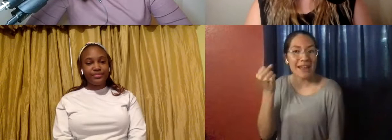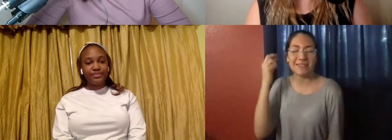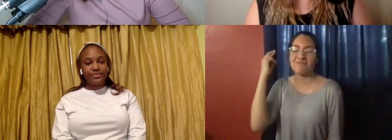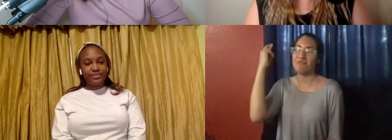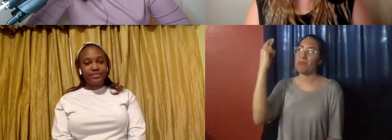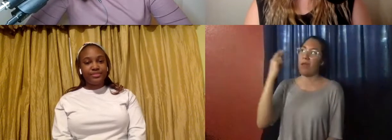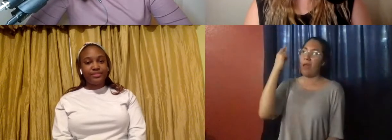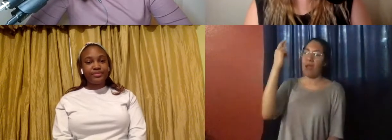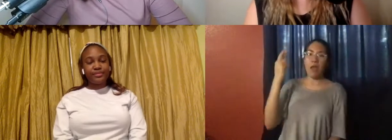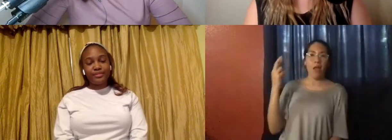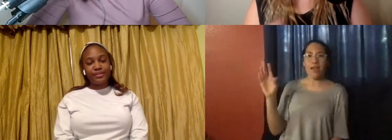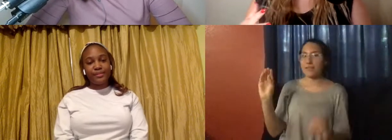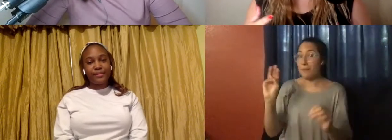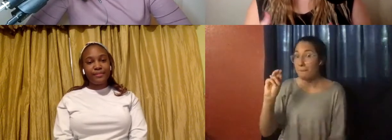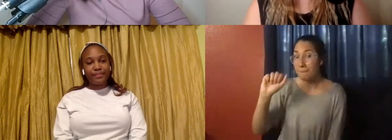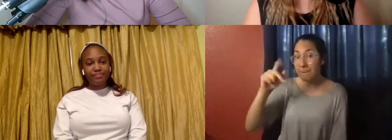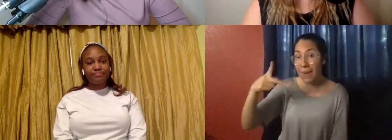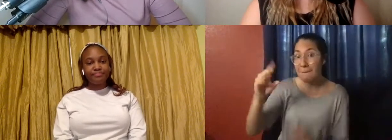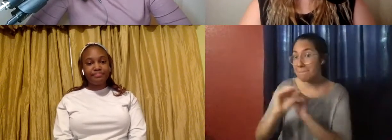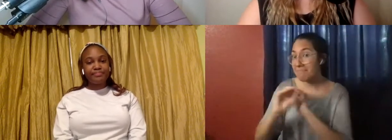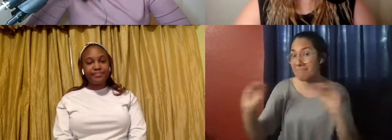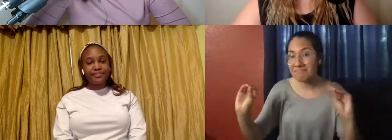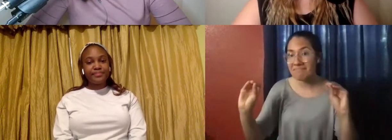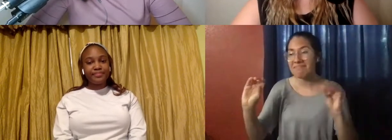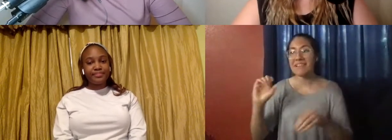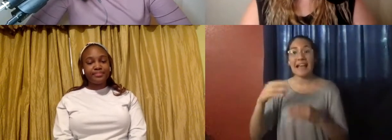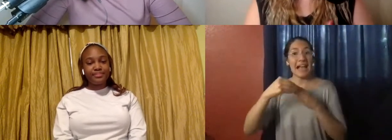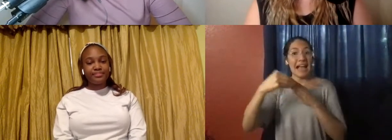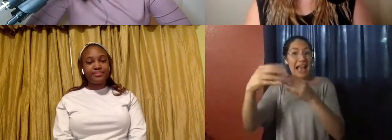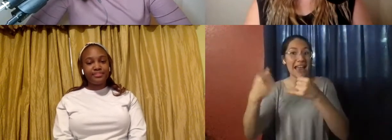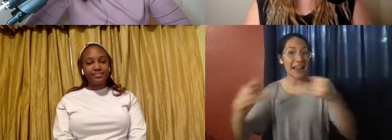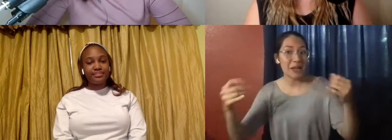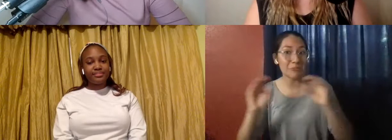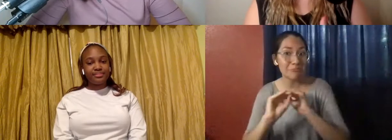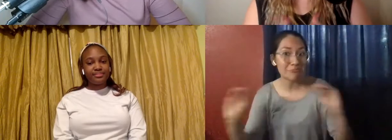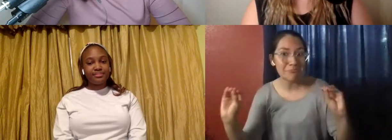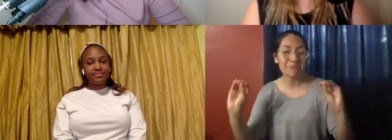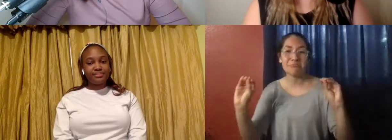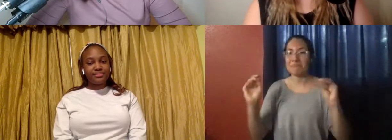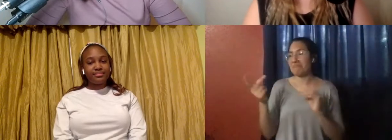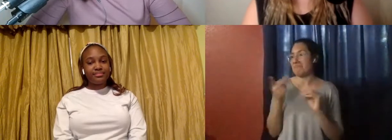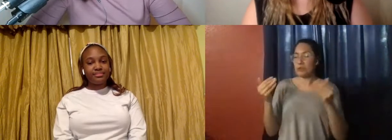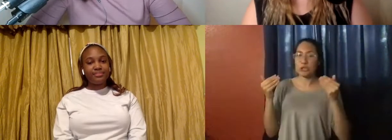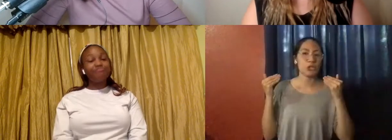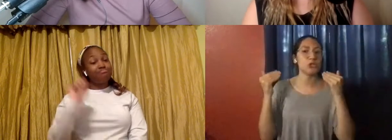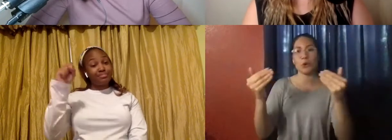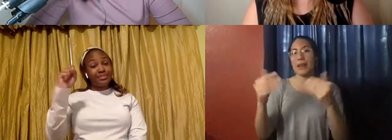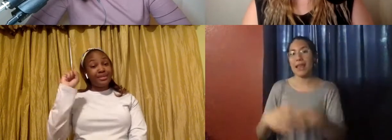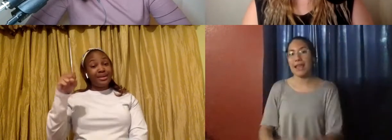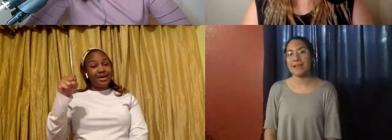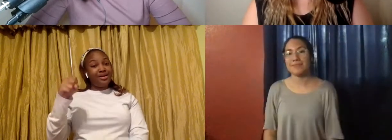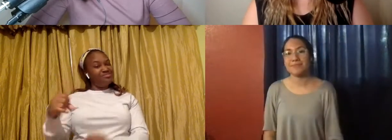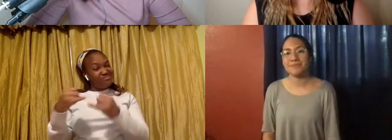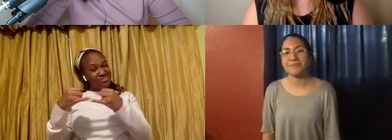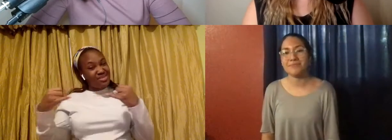no map for this. There are no guidelines and we are just doing it. Yep. There's just a landing strip and you